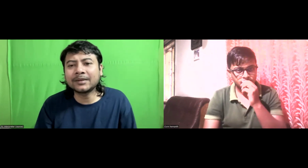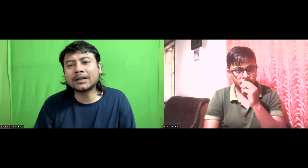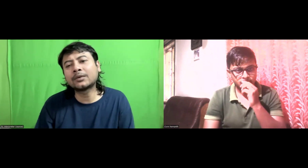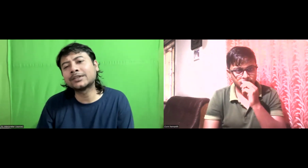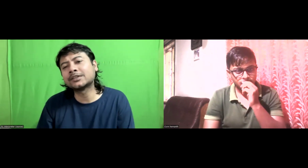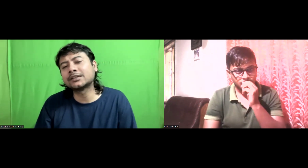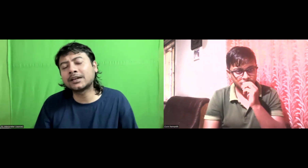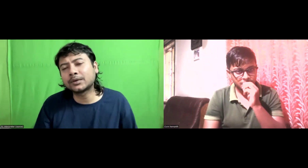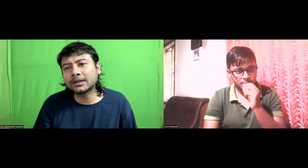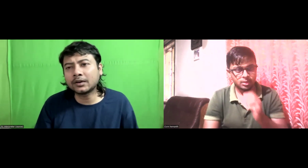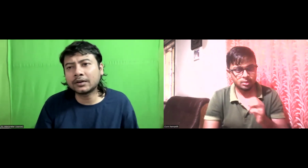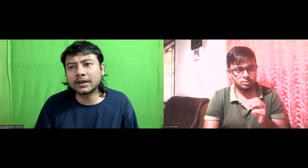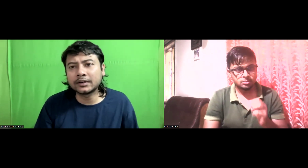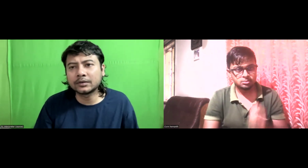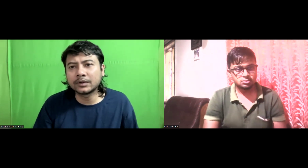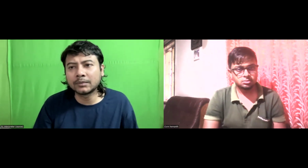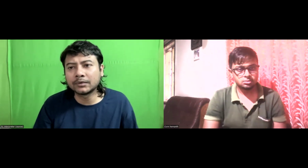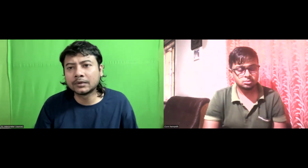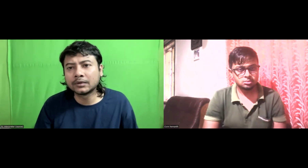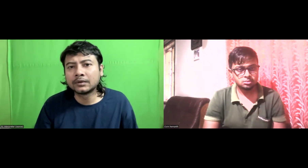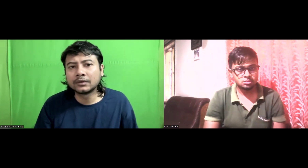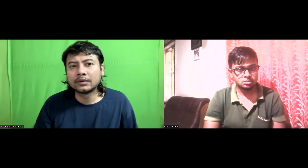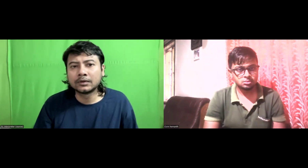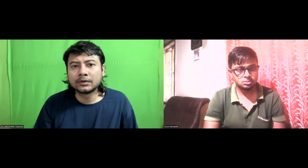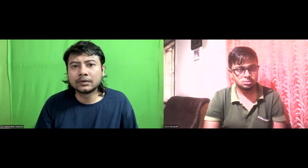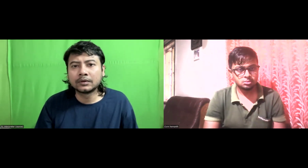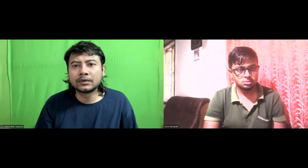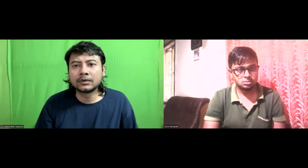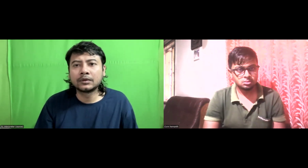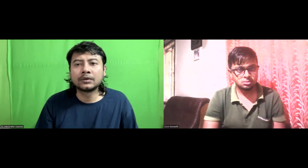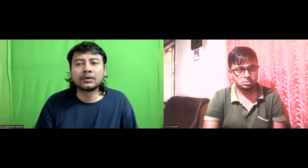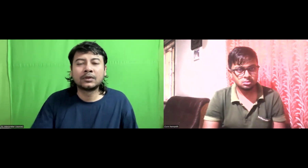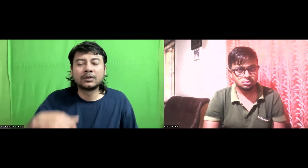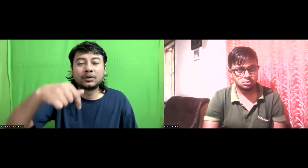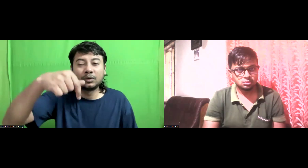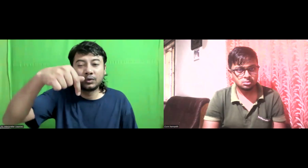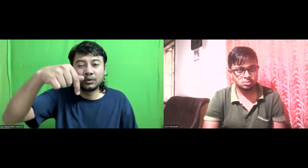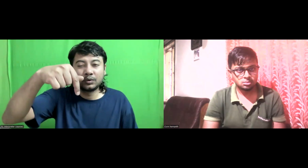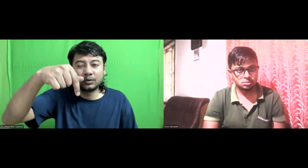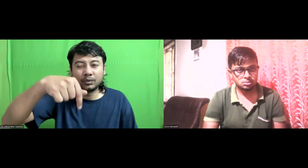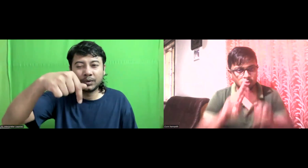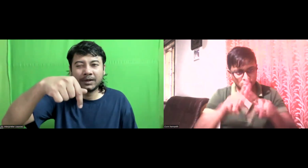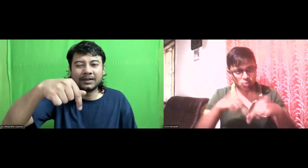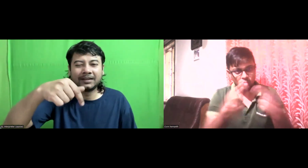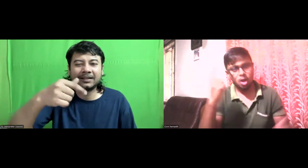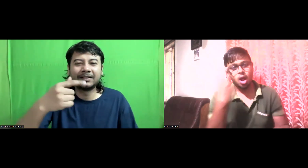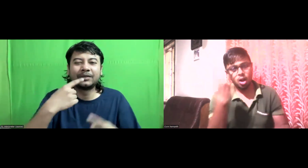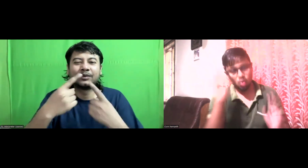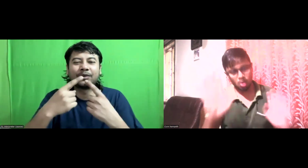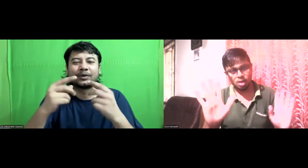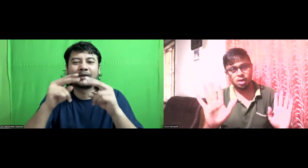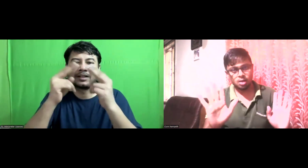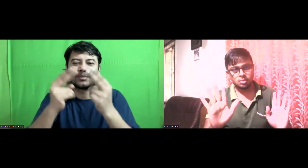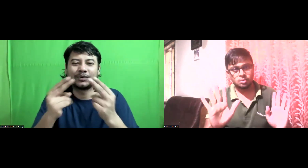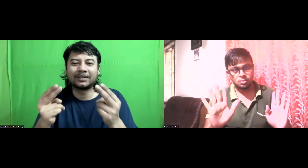Mataji, I have some other questions. Is that okay? Not related to Okay. now. Today is related, would be better. We don't have much time. A lot of hands